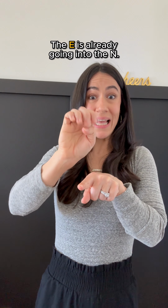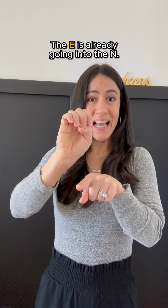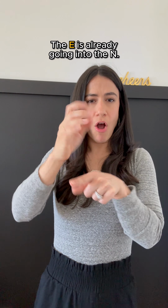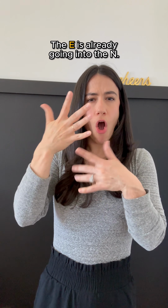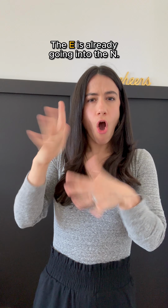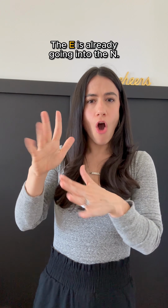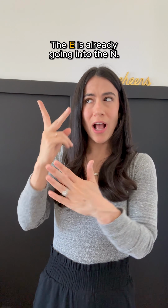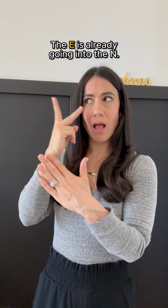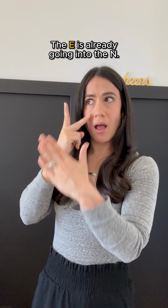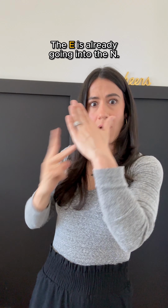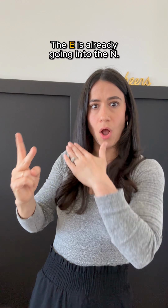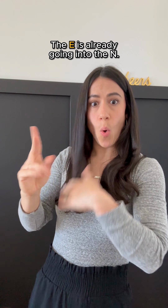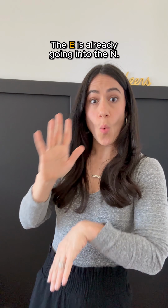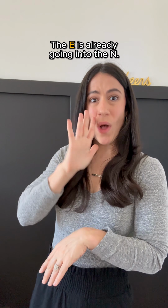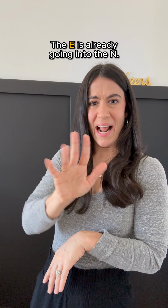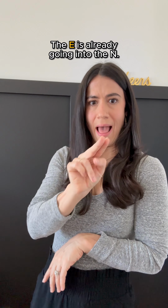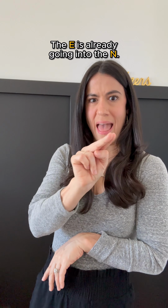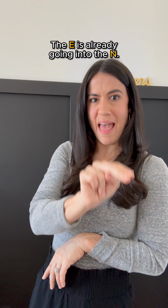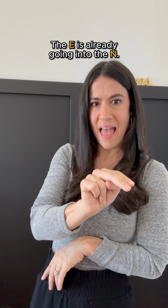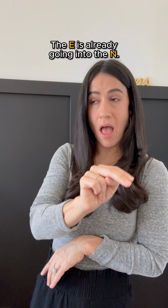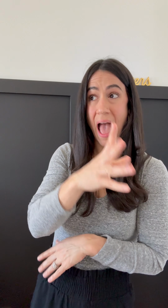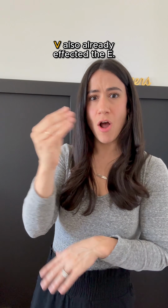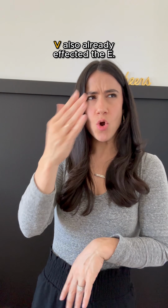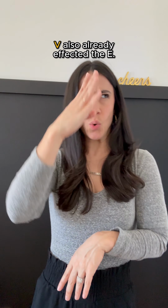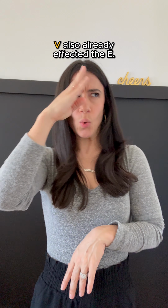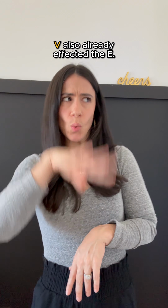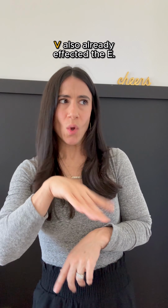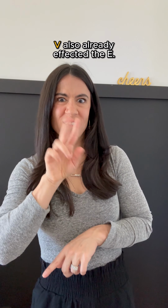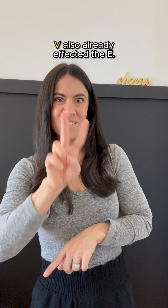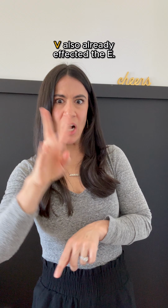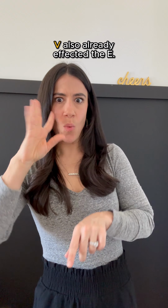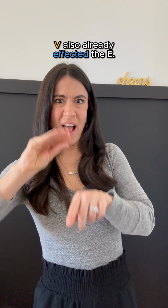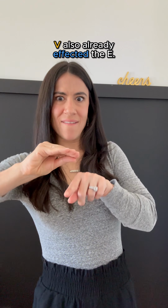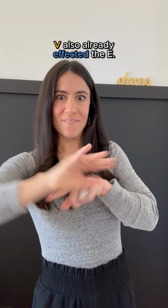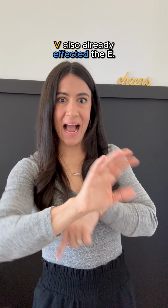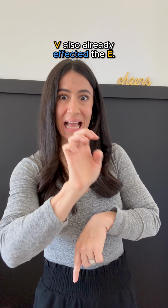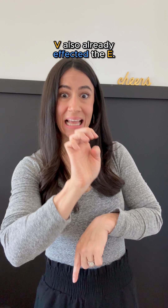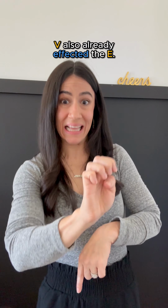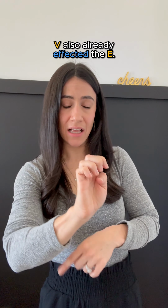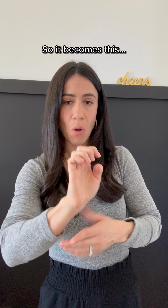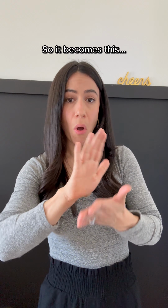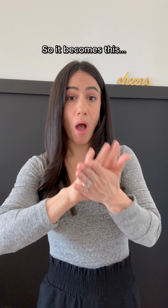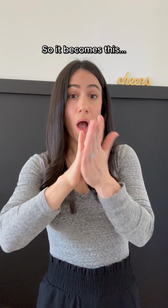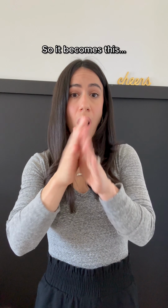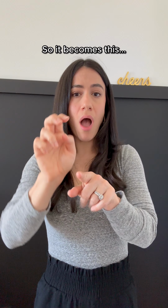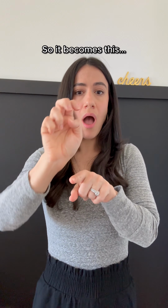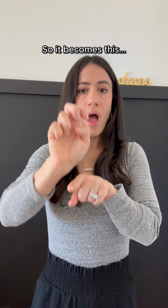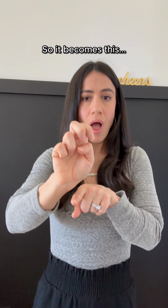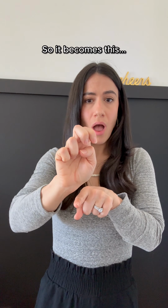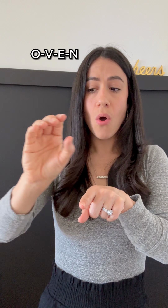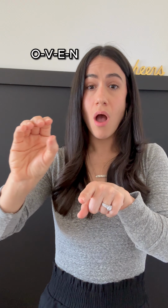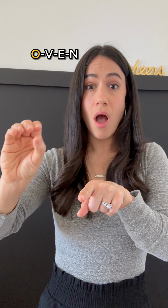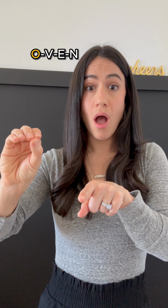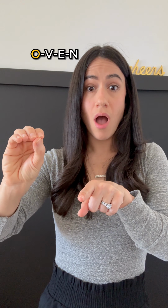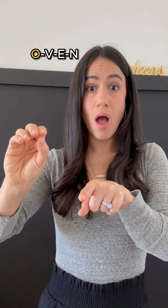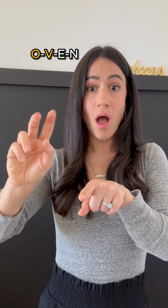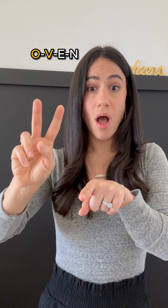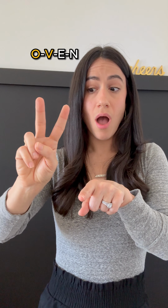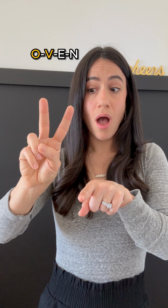is already going into the N. V also already affected the E, so it becomes this. O to V